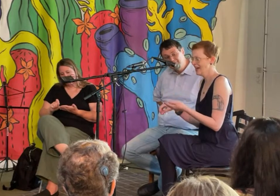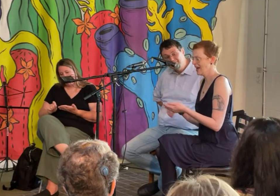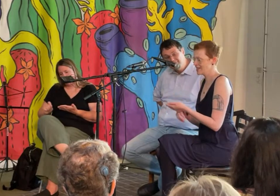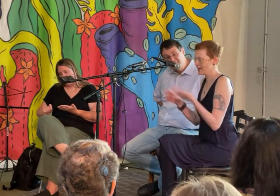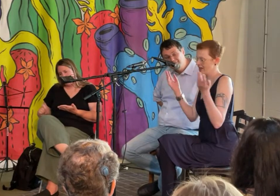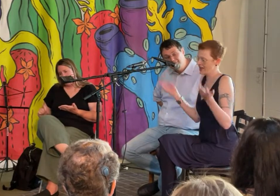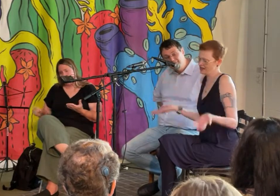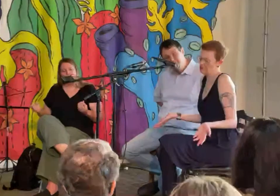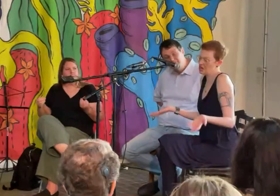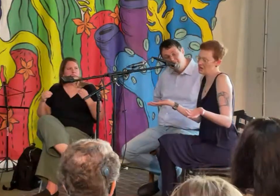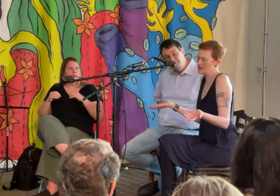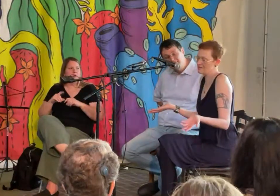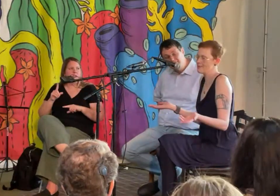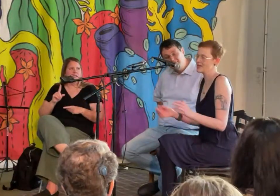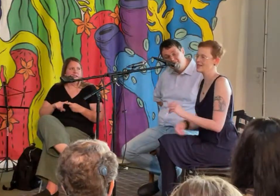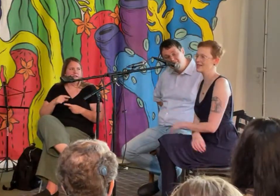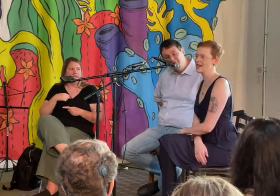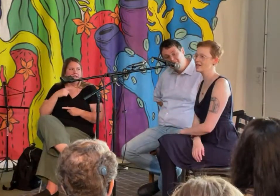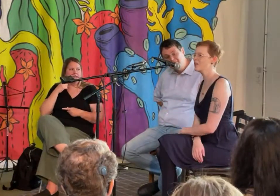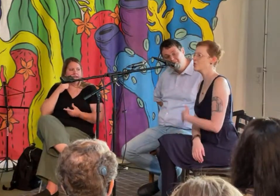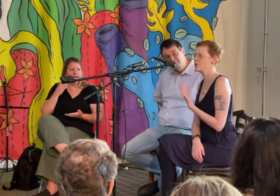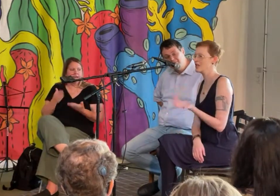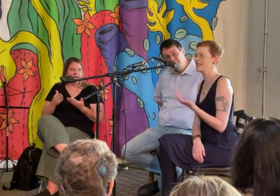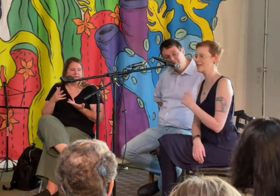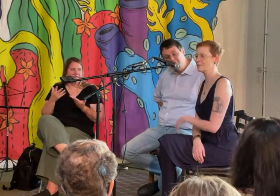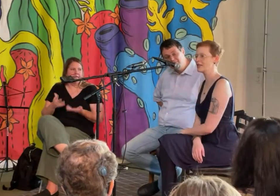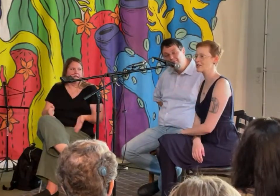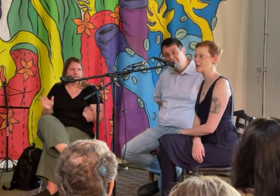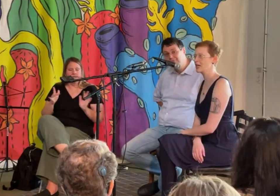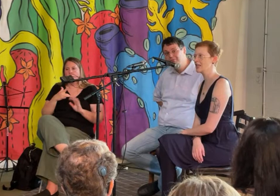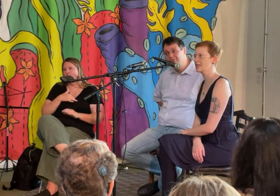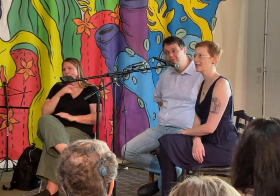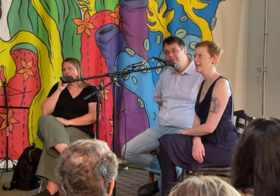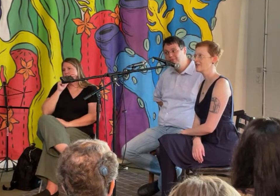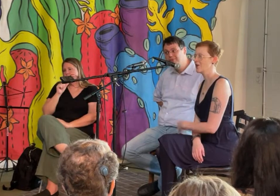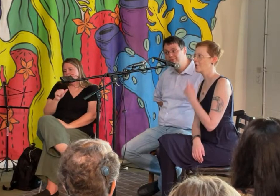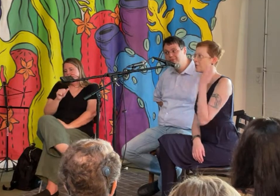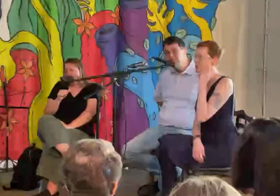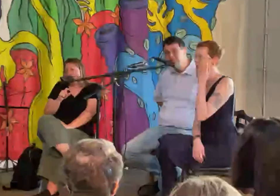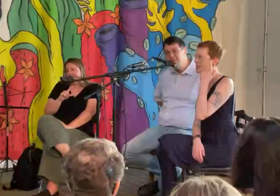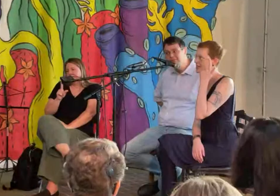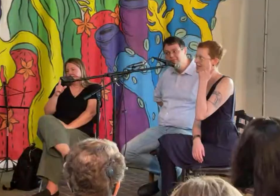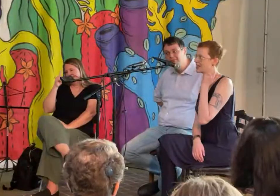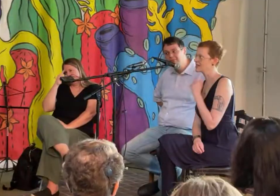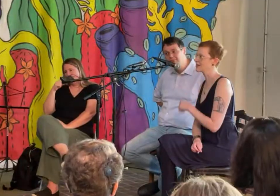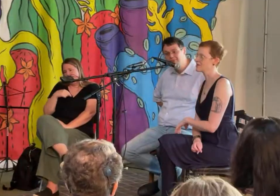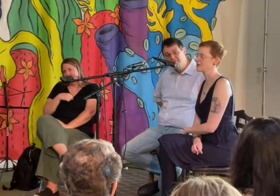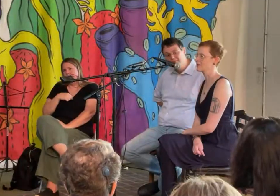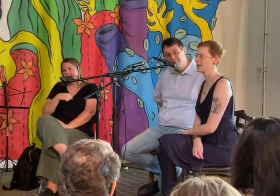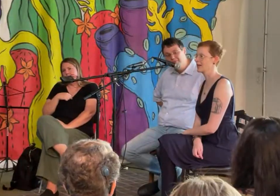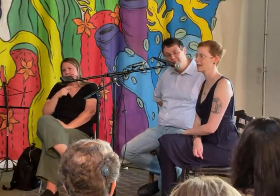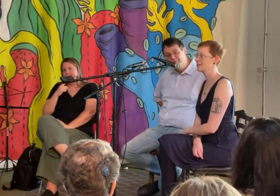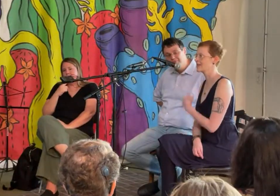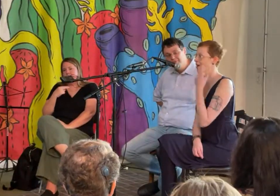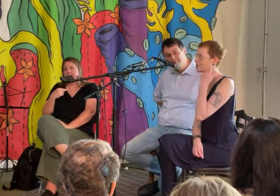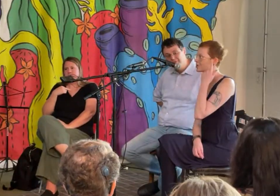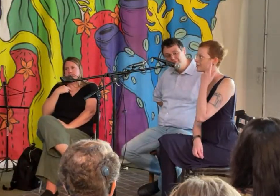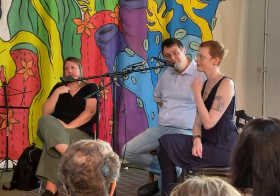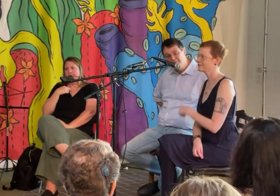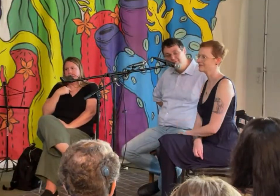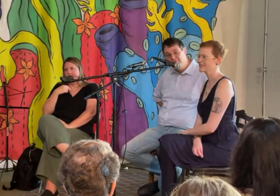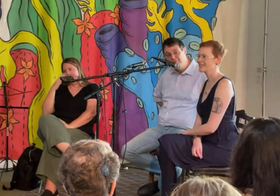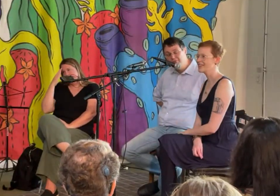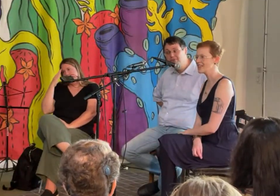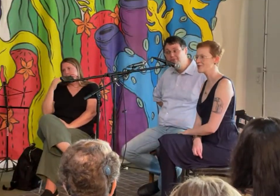down until I think, maybe that's done. It usually isn't, but that's what I think. So for me, it's getting stuff stuck in my head,